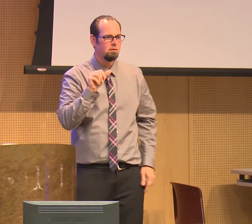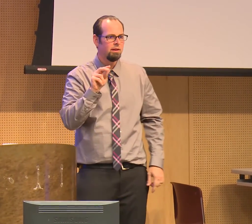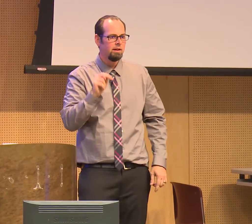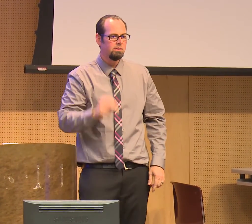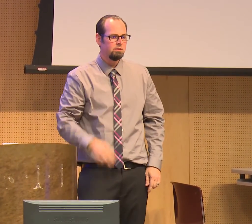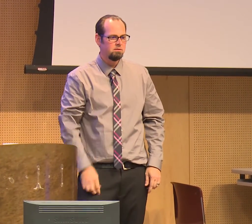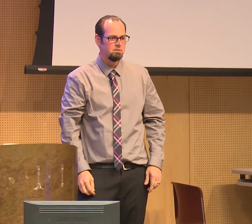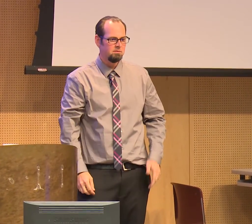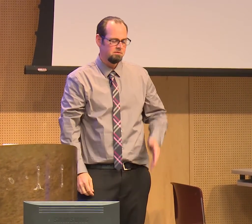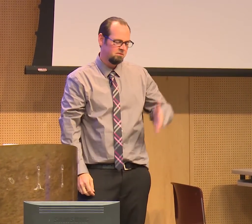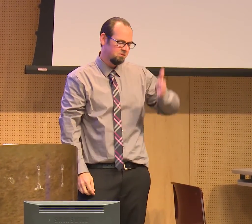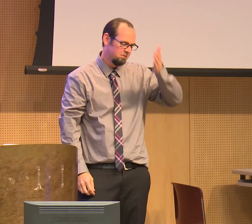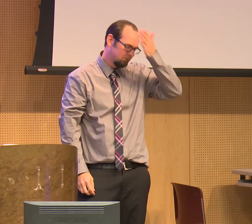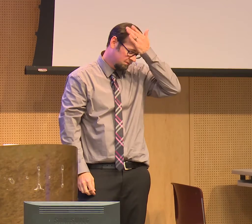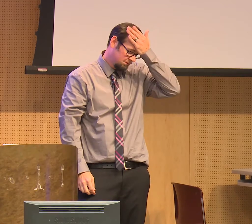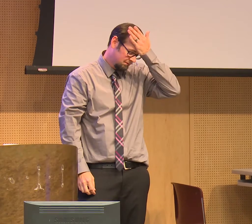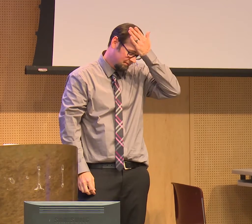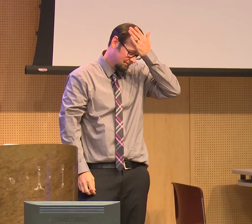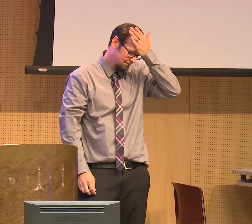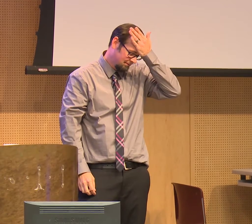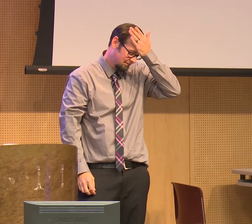And I went to go push a button on the first machine off.